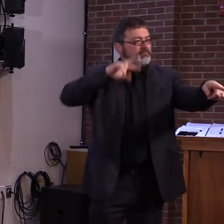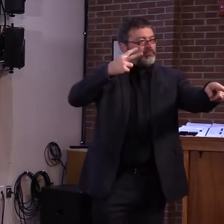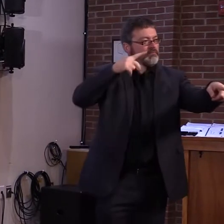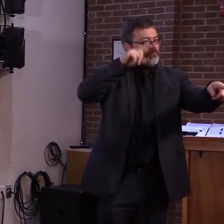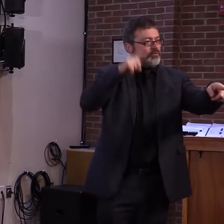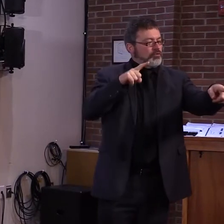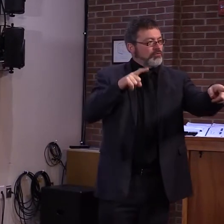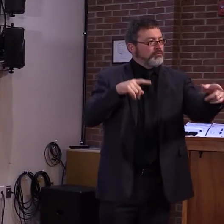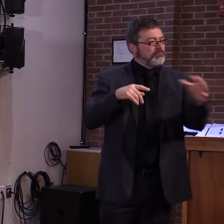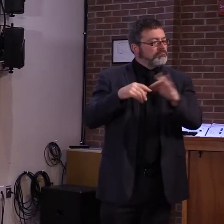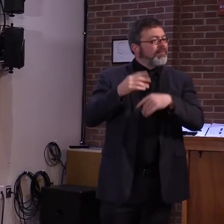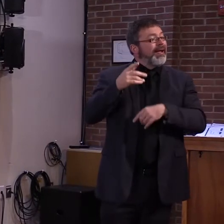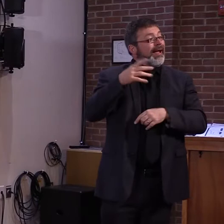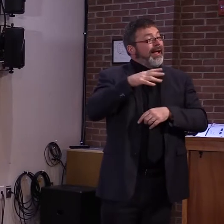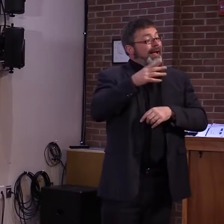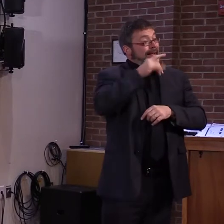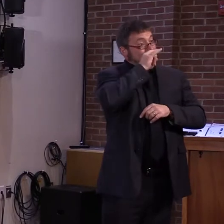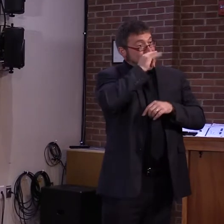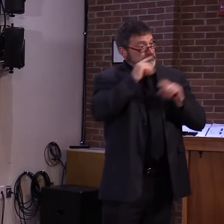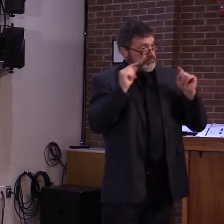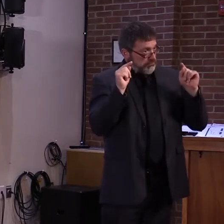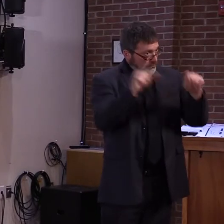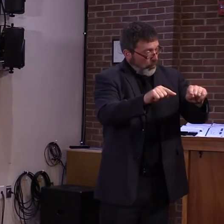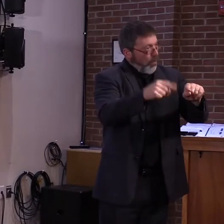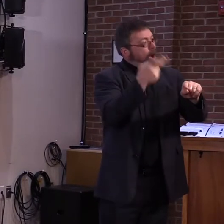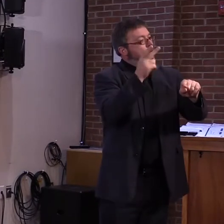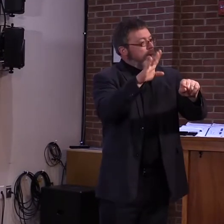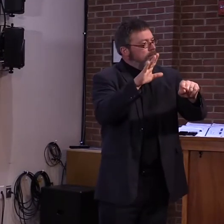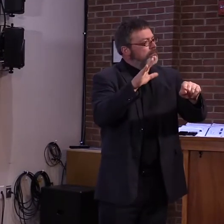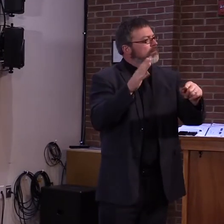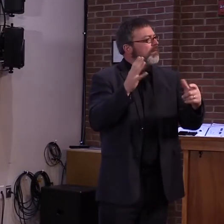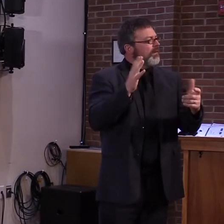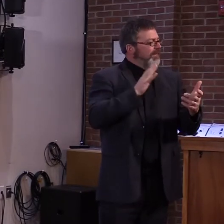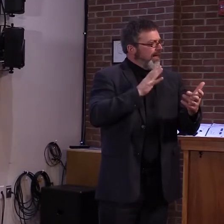hubs? We've had quite a bit of experience